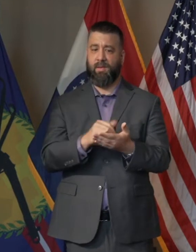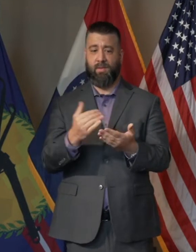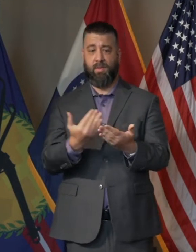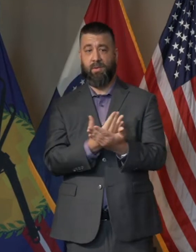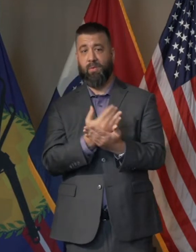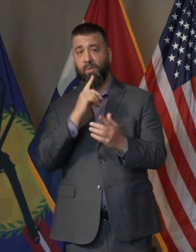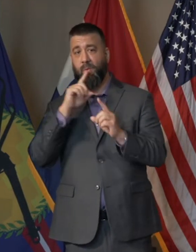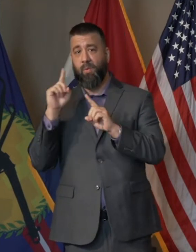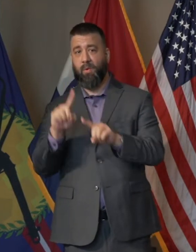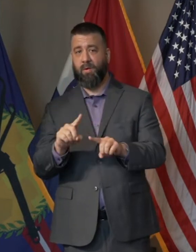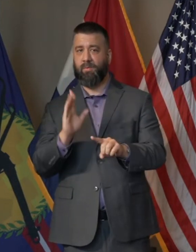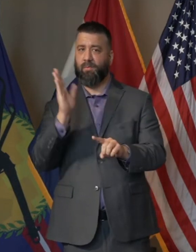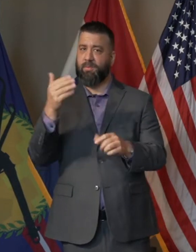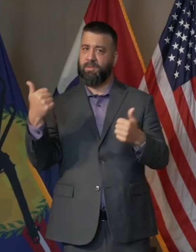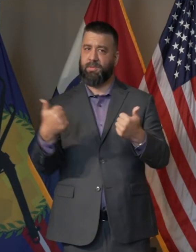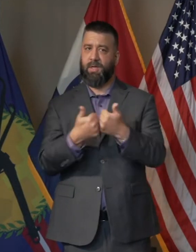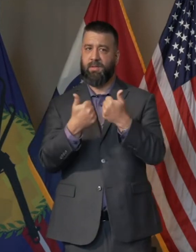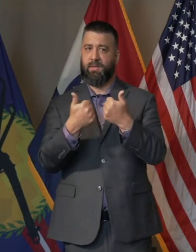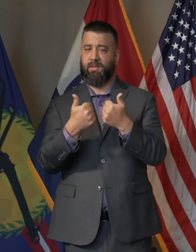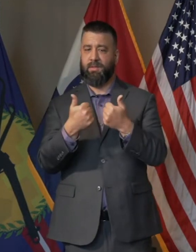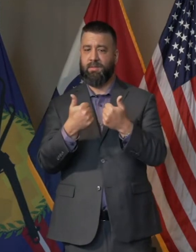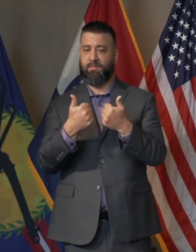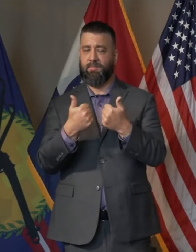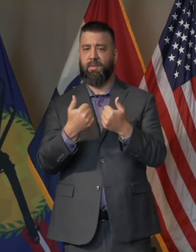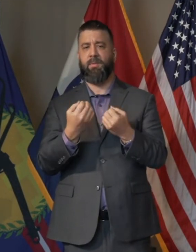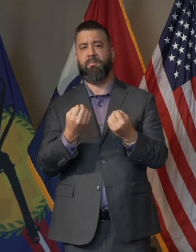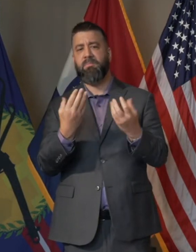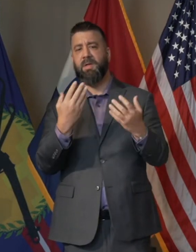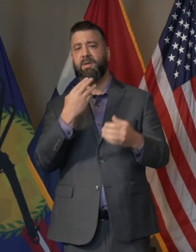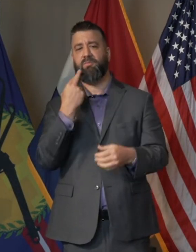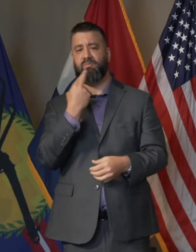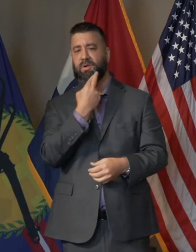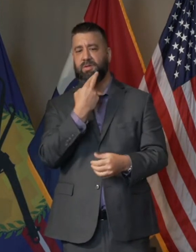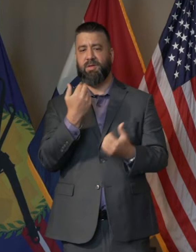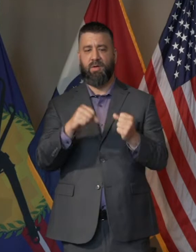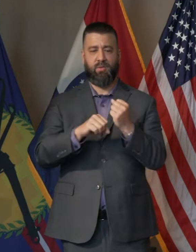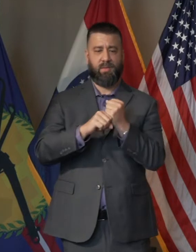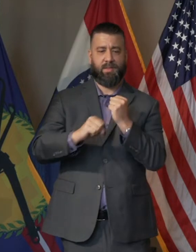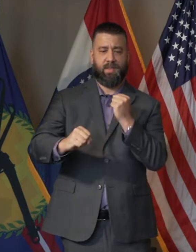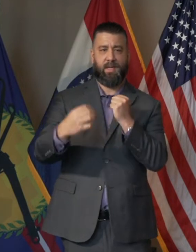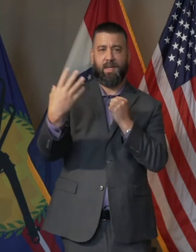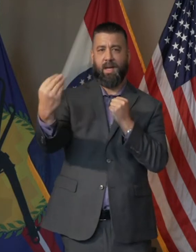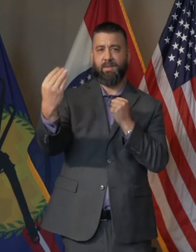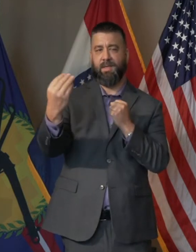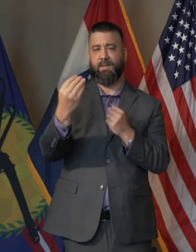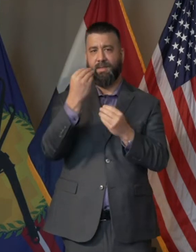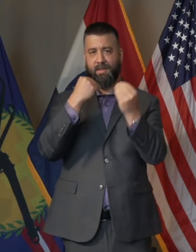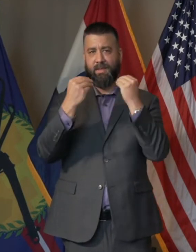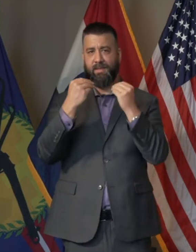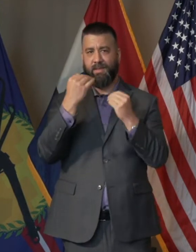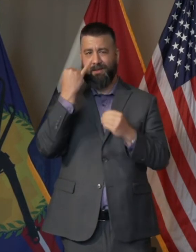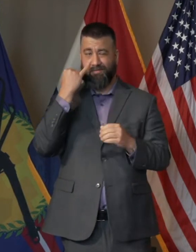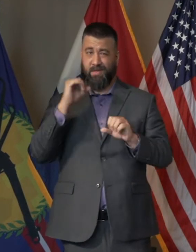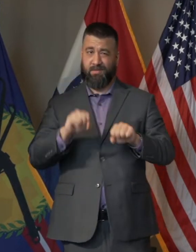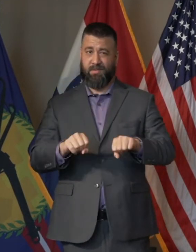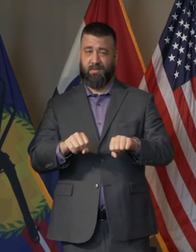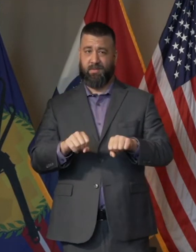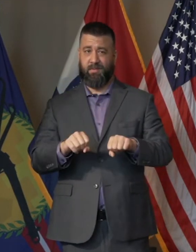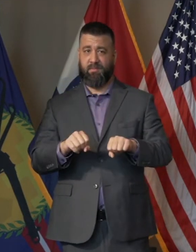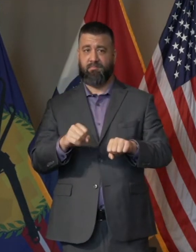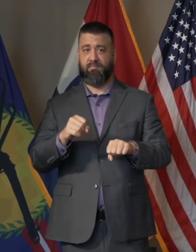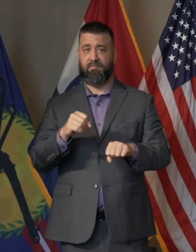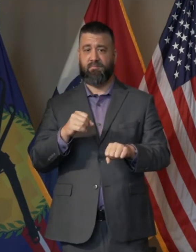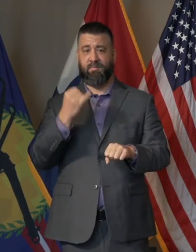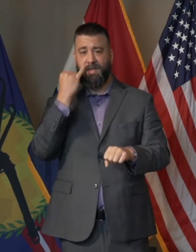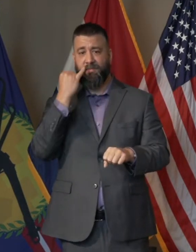challenging, and I know that many of you are working to extend outdoor dining for as long as possible. And if you have questions on how to do this